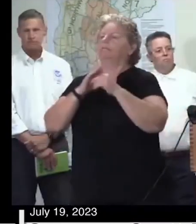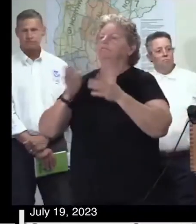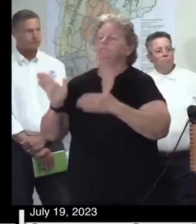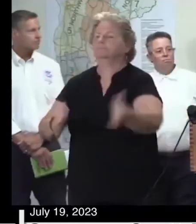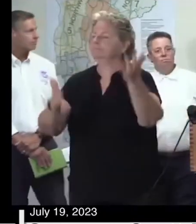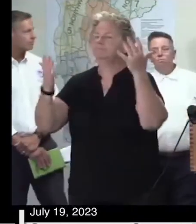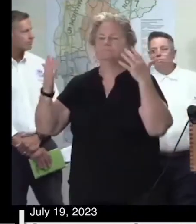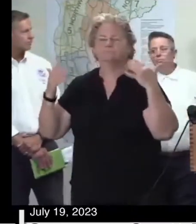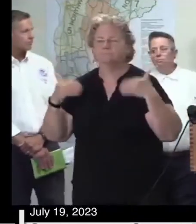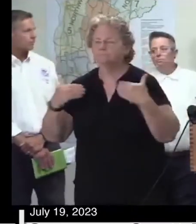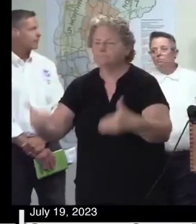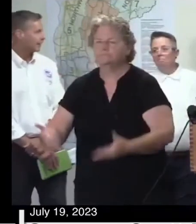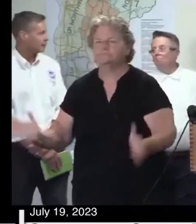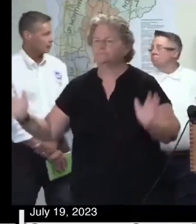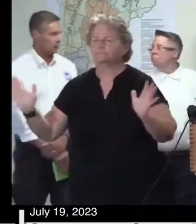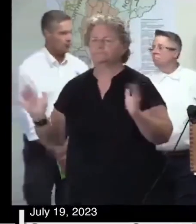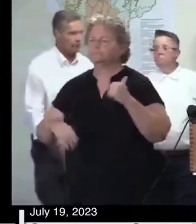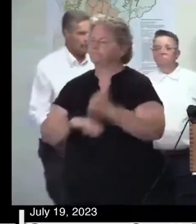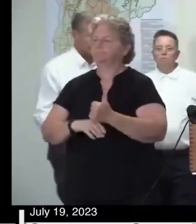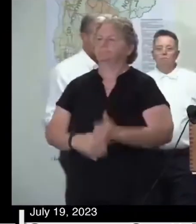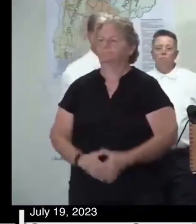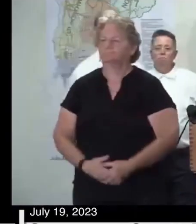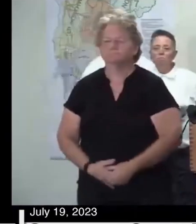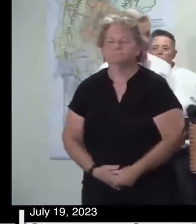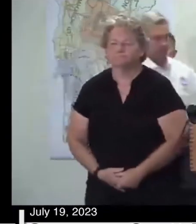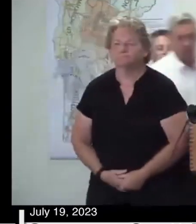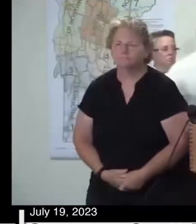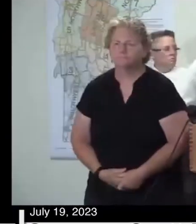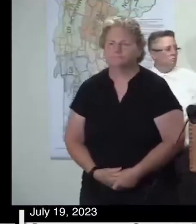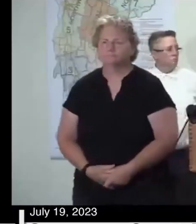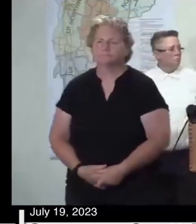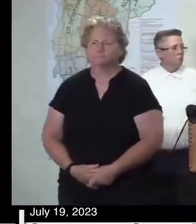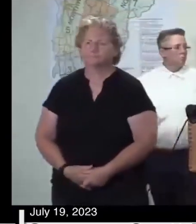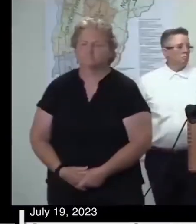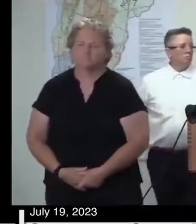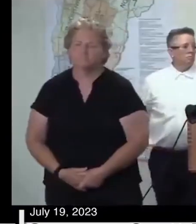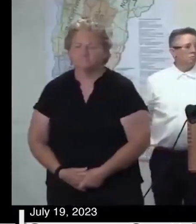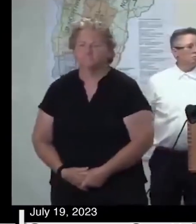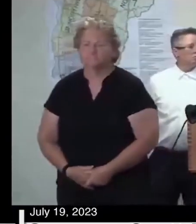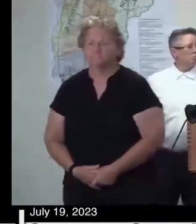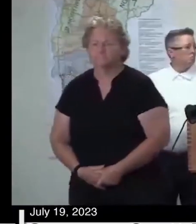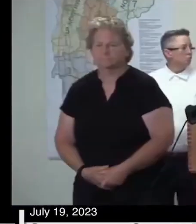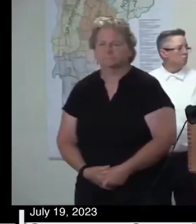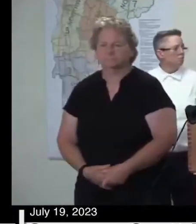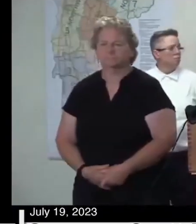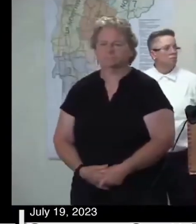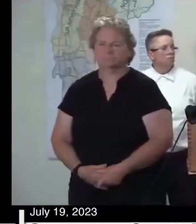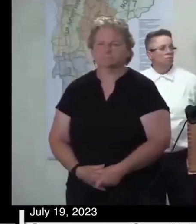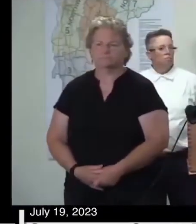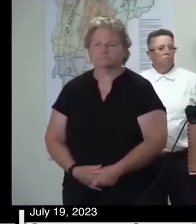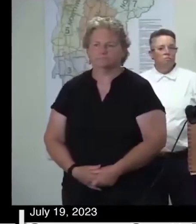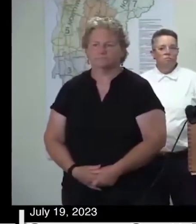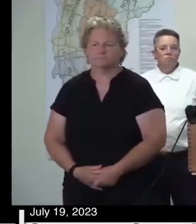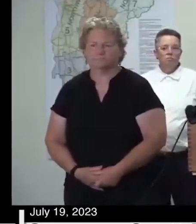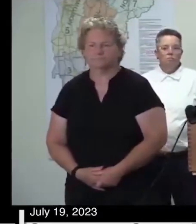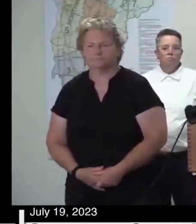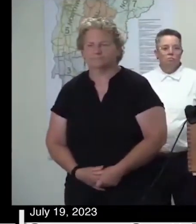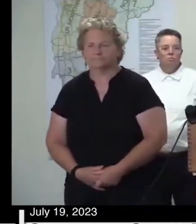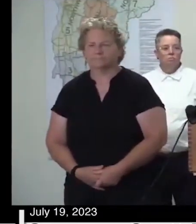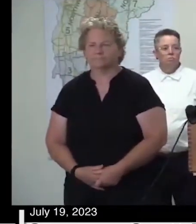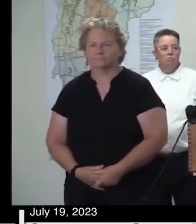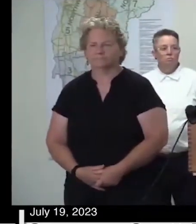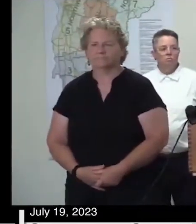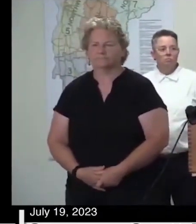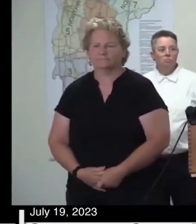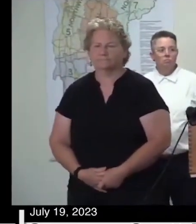work. Right? Thank you. And I'll also add that Montpelier was one of the first places that the state directed